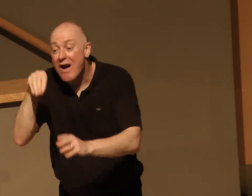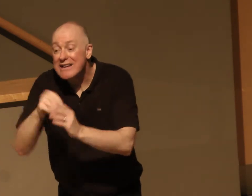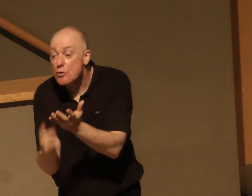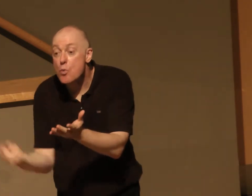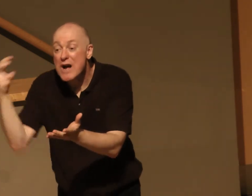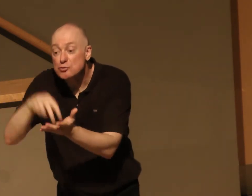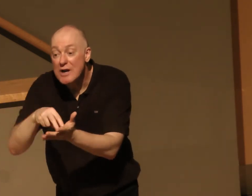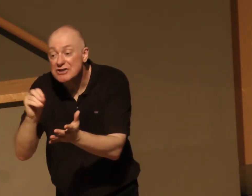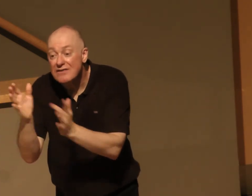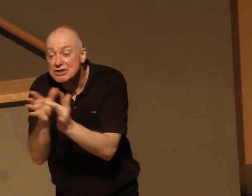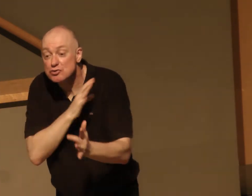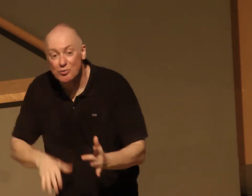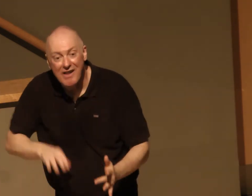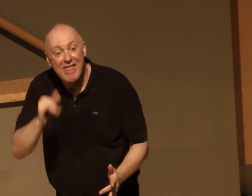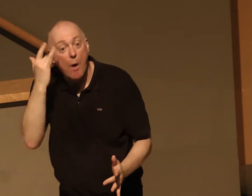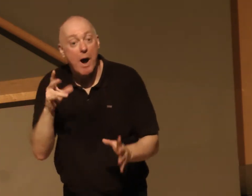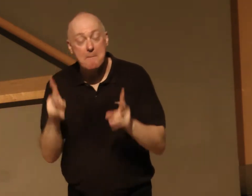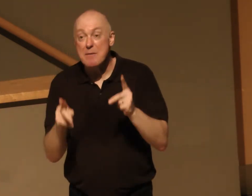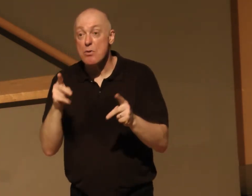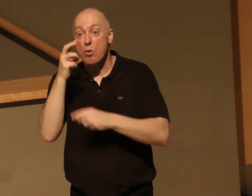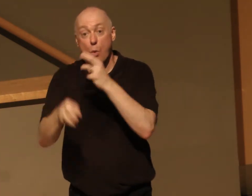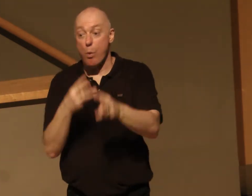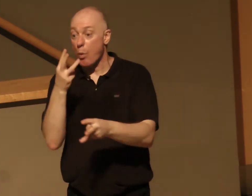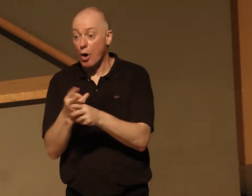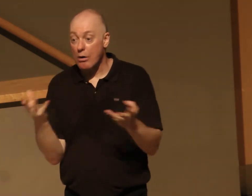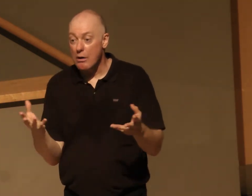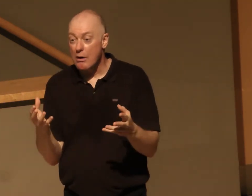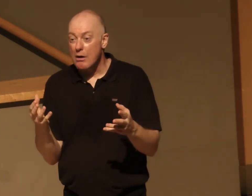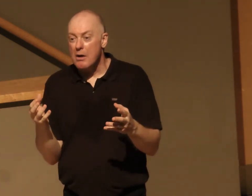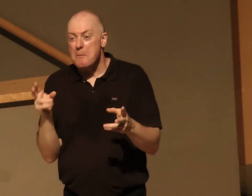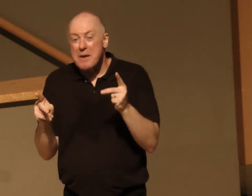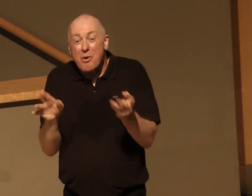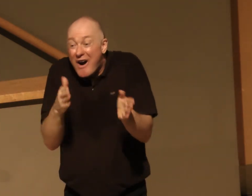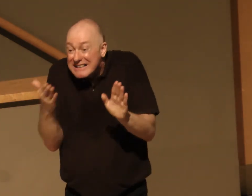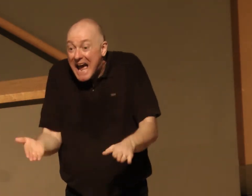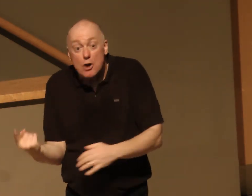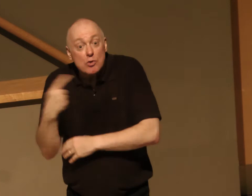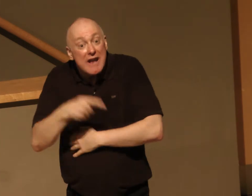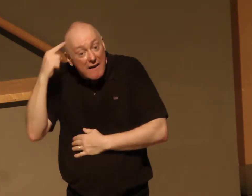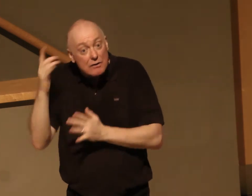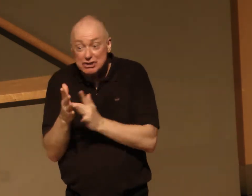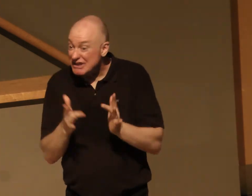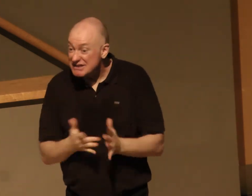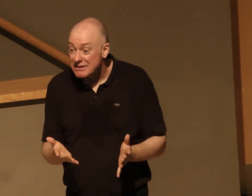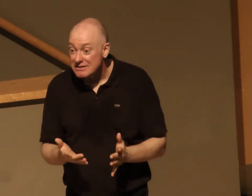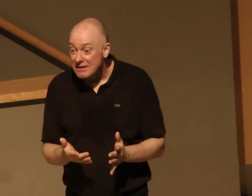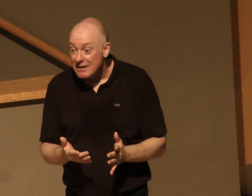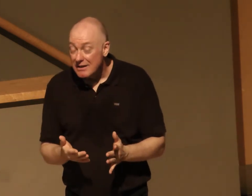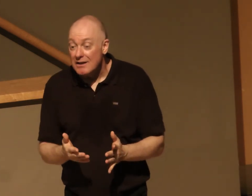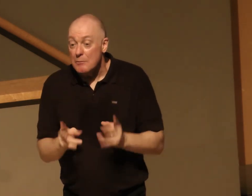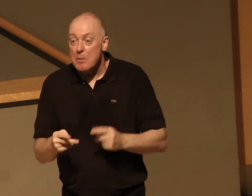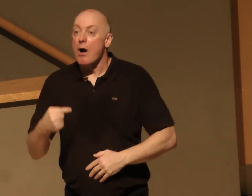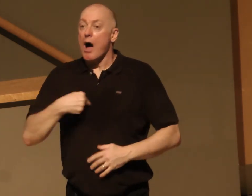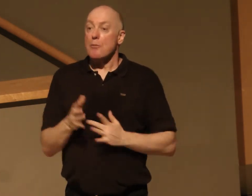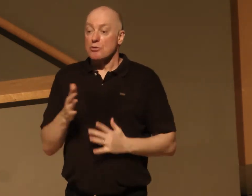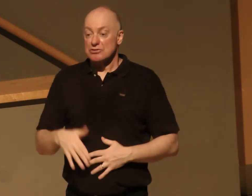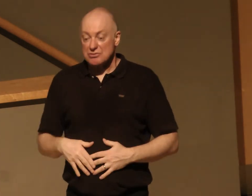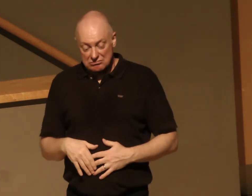Christ that's why there's people around the world that are literally dying for Jesus today that their last dying words are a song of praise